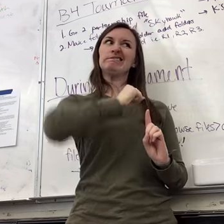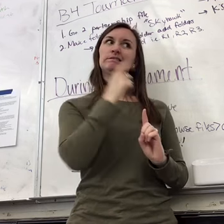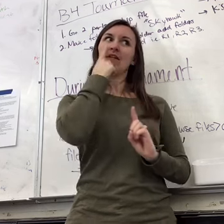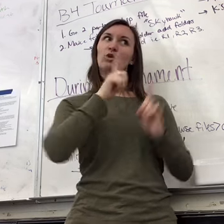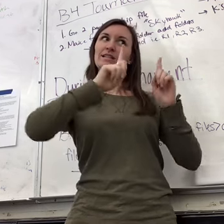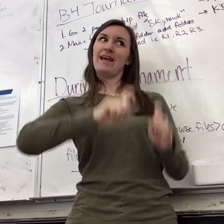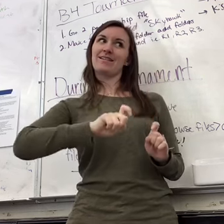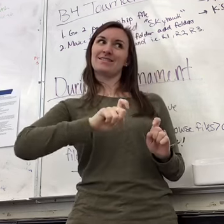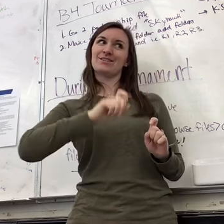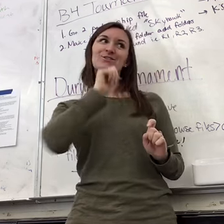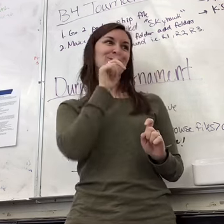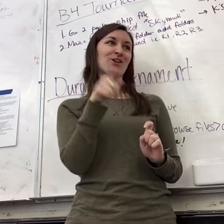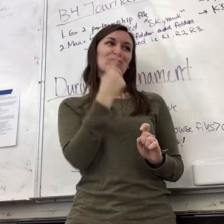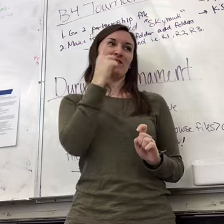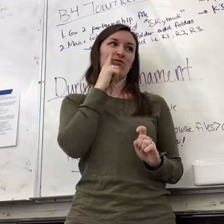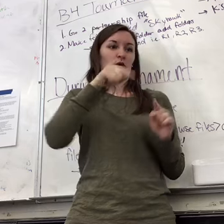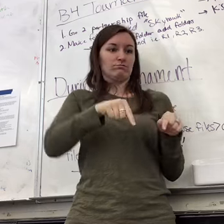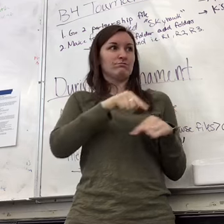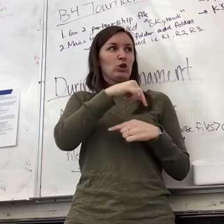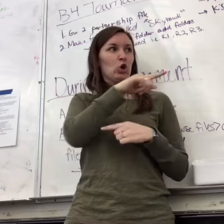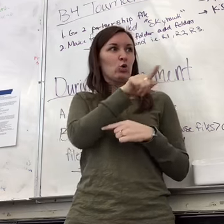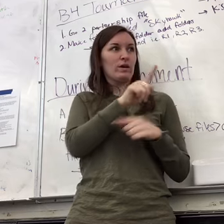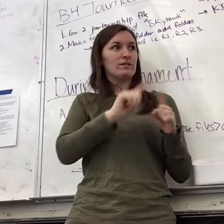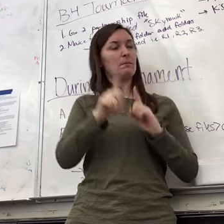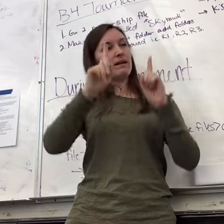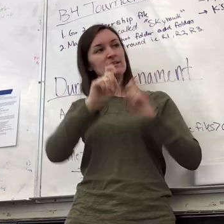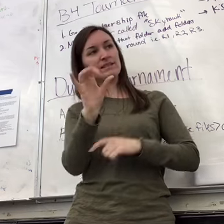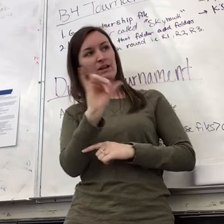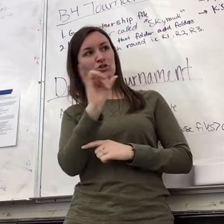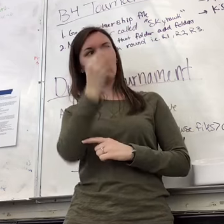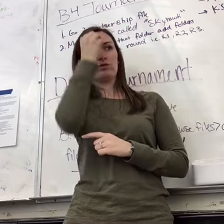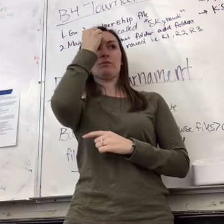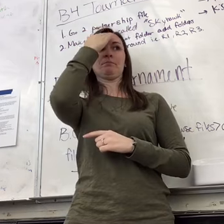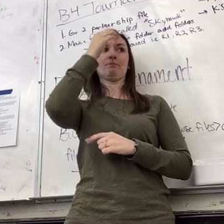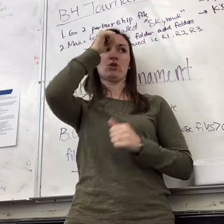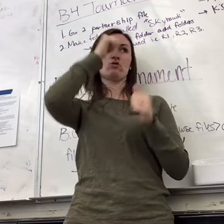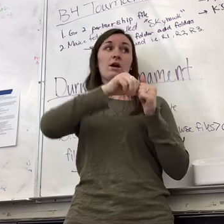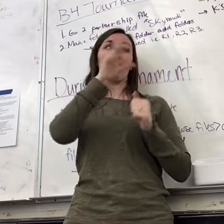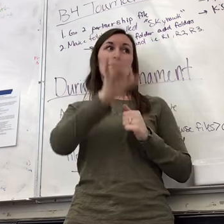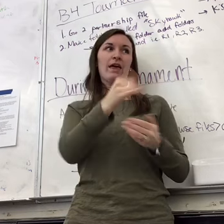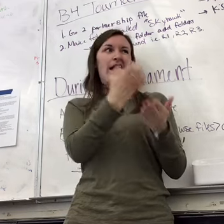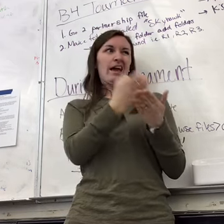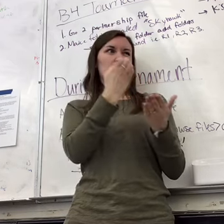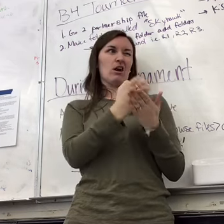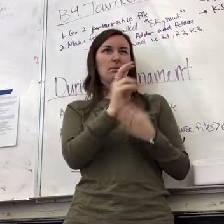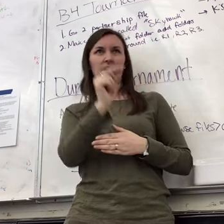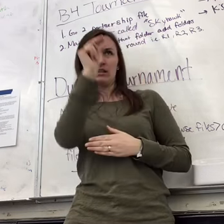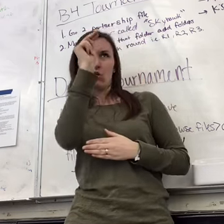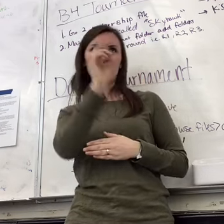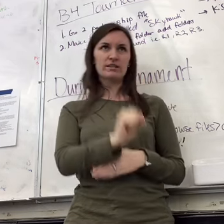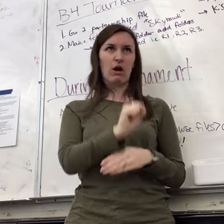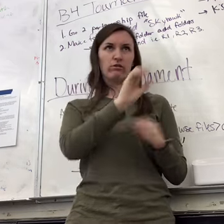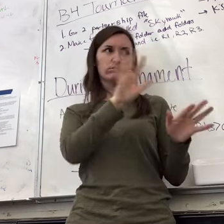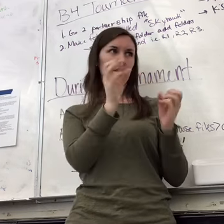not just for this is for your test as well. Okay, heading into